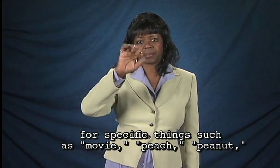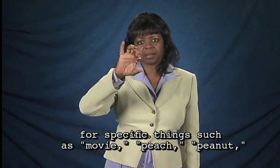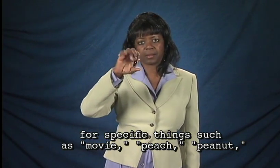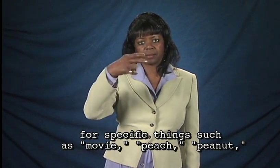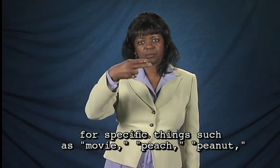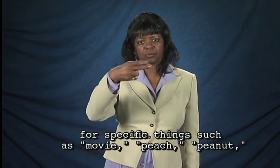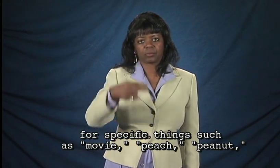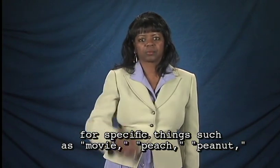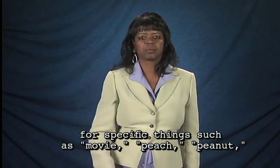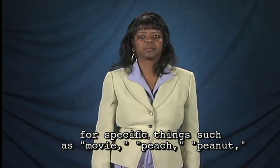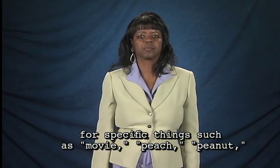peach,